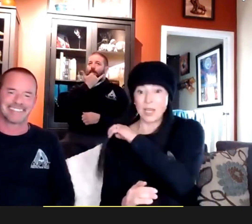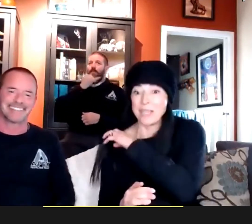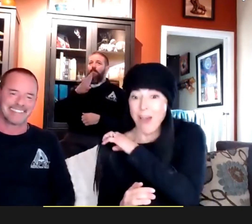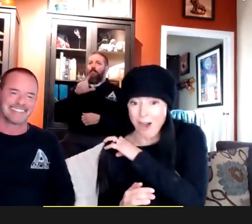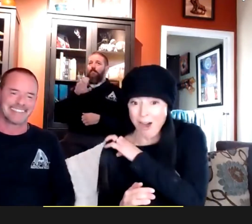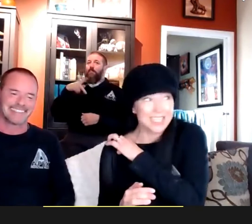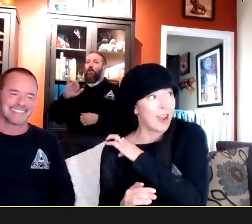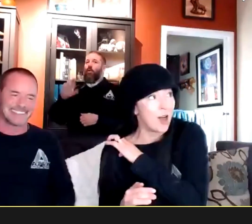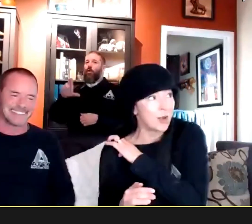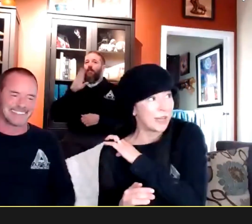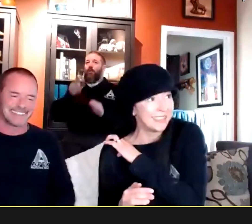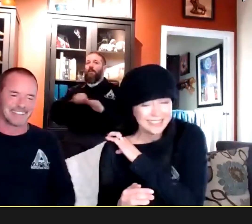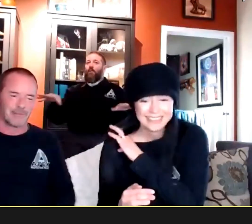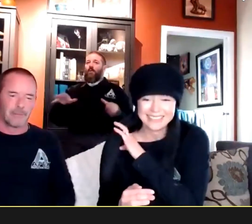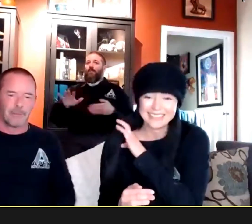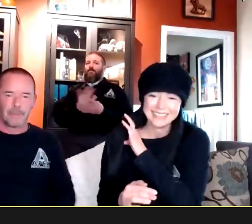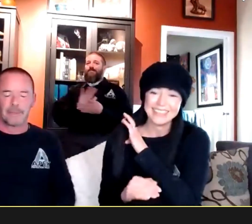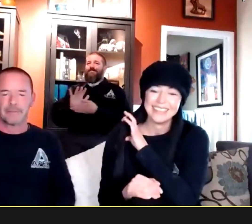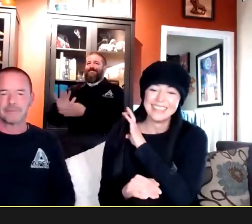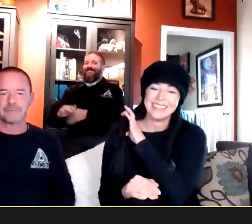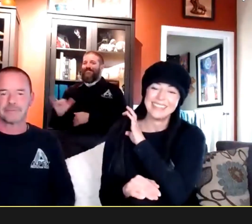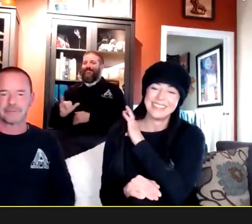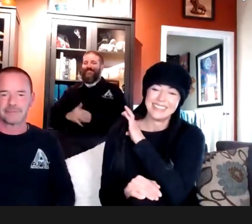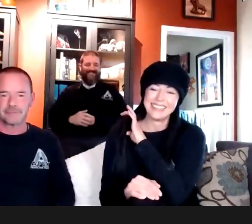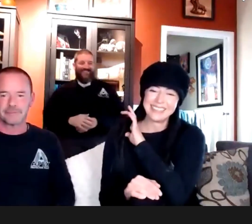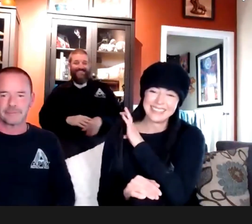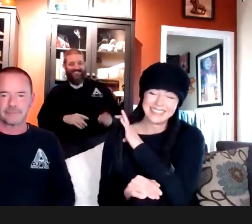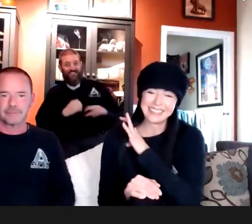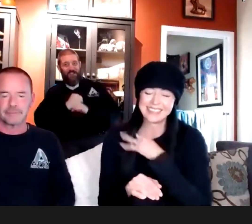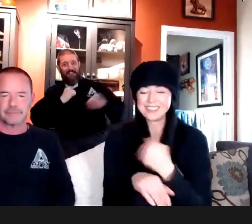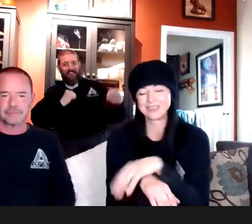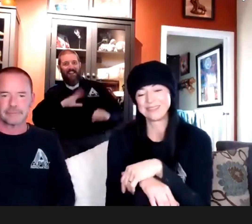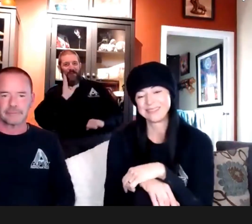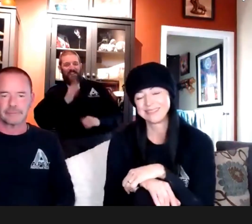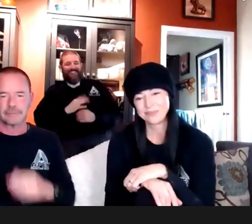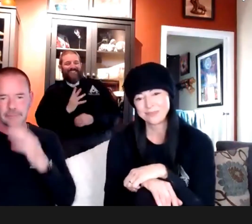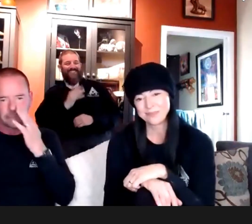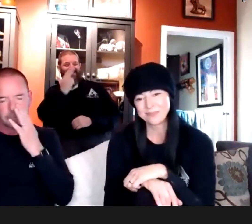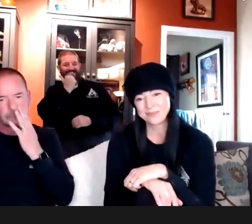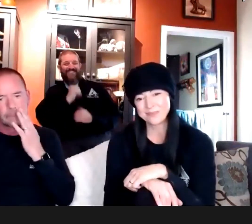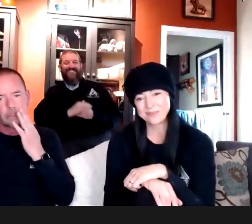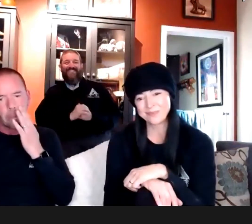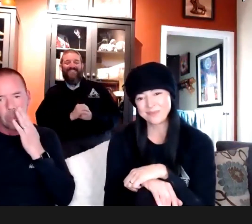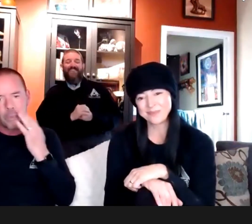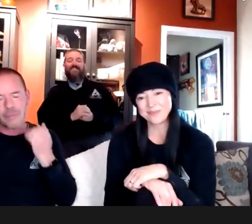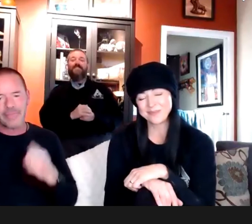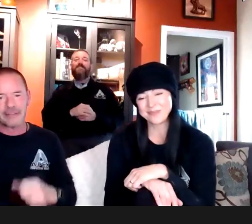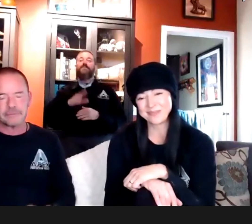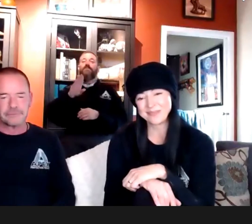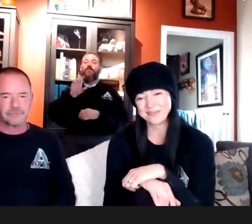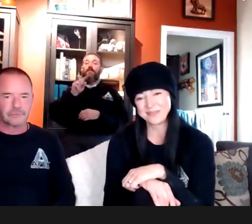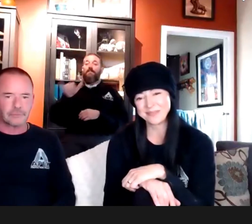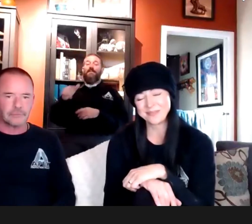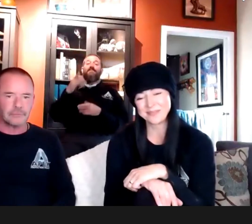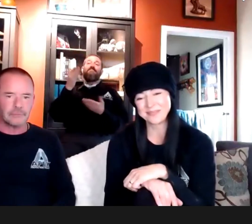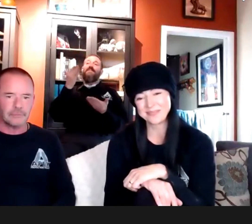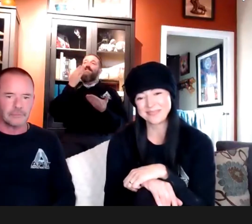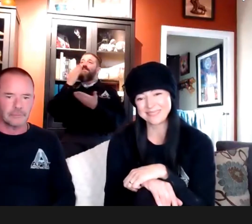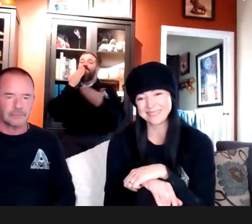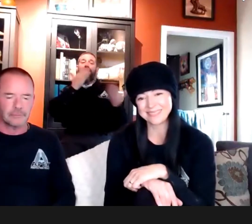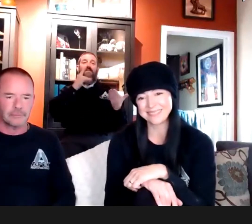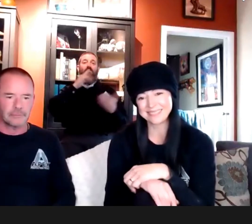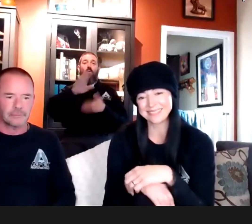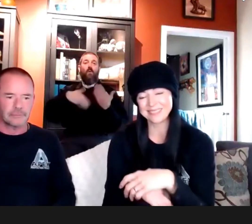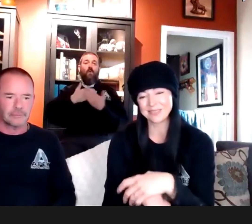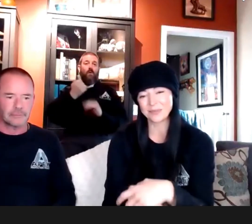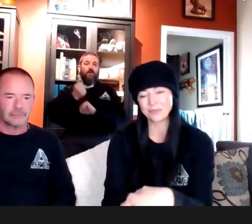It'll be a long one. But an interesting first day. Thank you for all our fans and supporters for hanging with us. We'll get better as